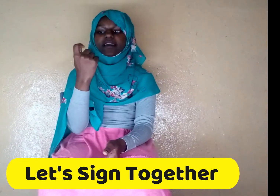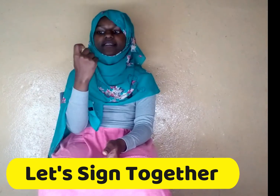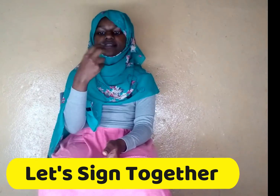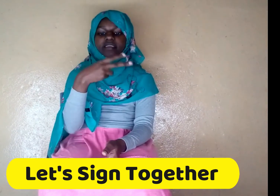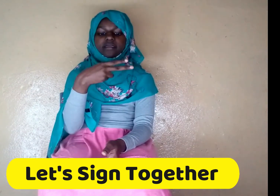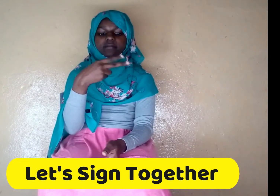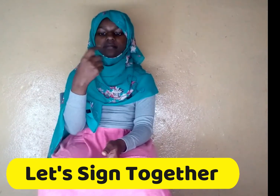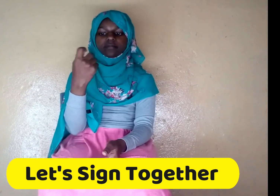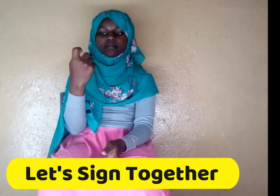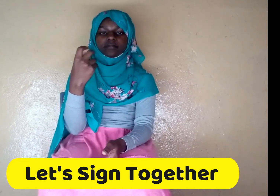Thursday,